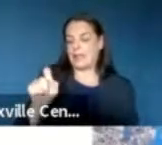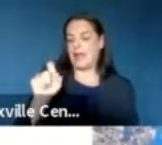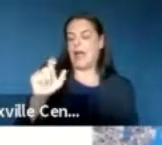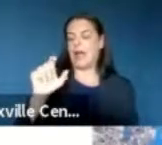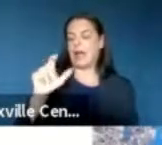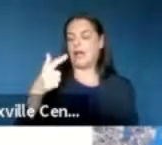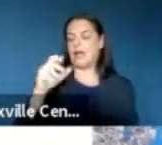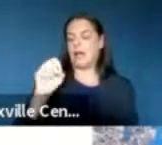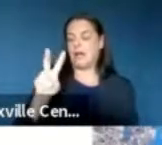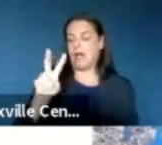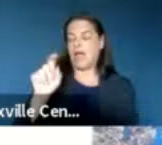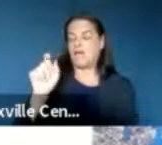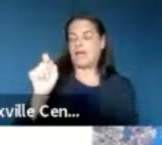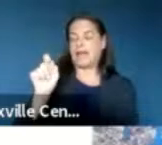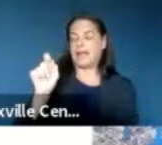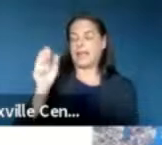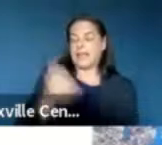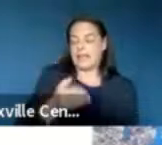covid.knoxcountytn.gov/case-count.